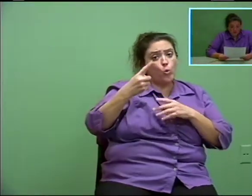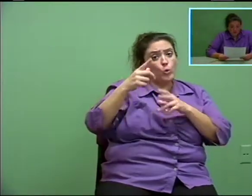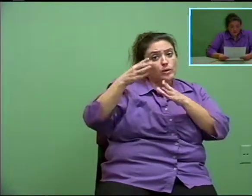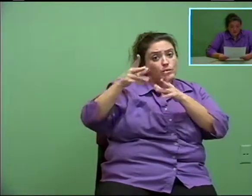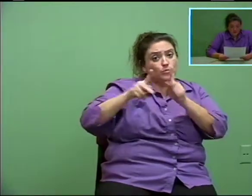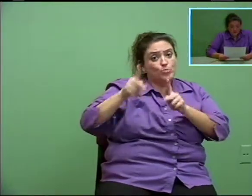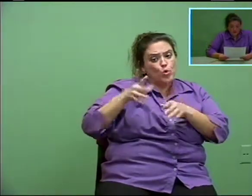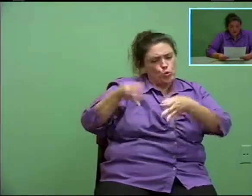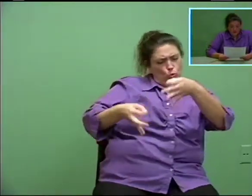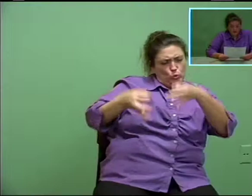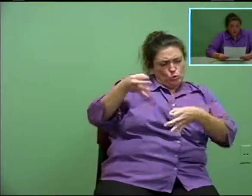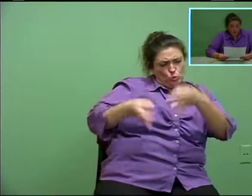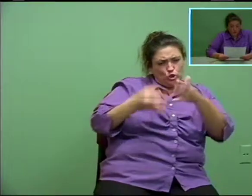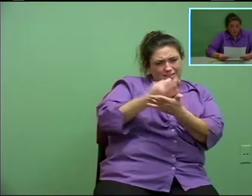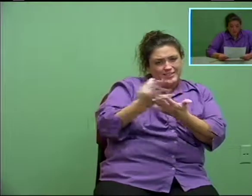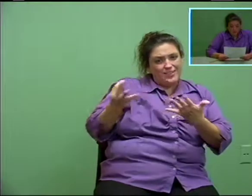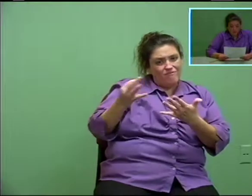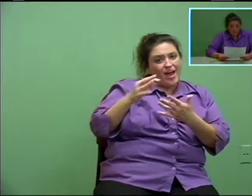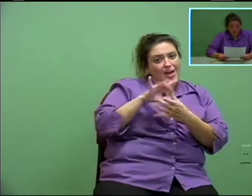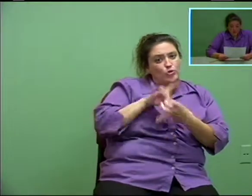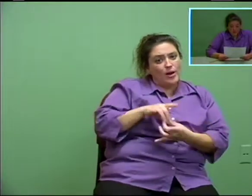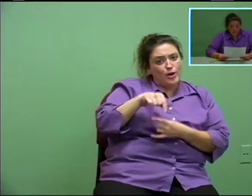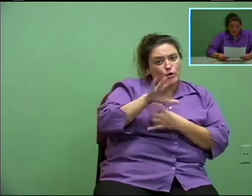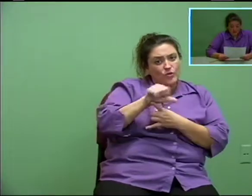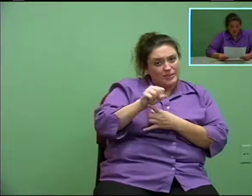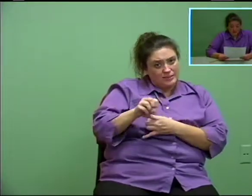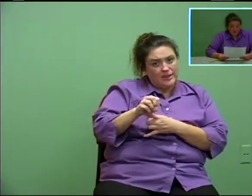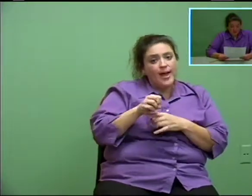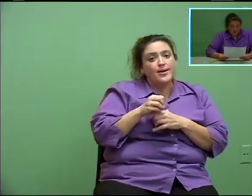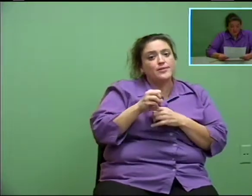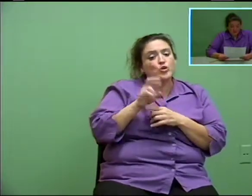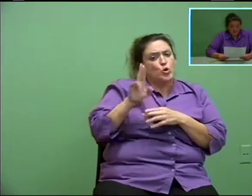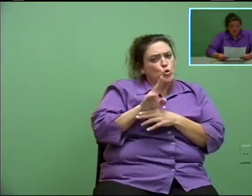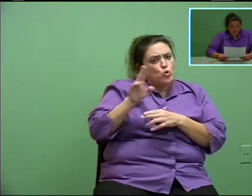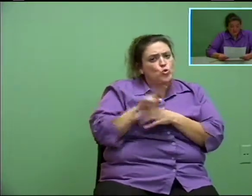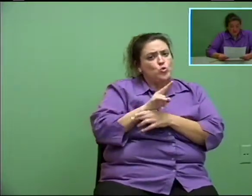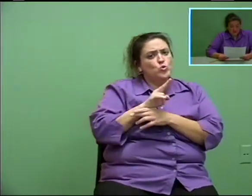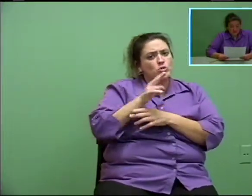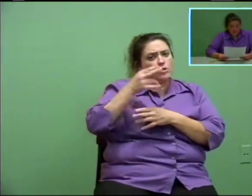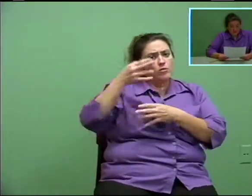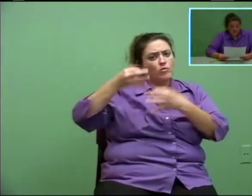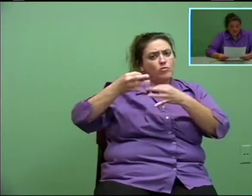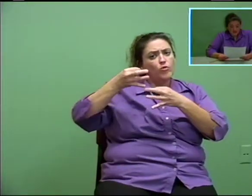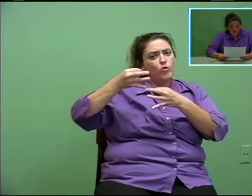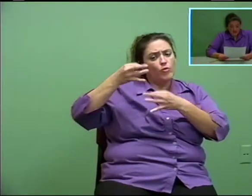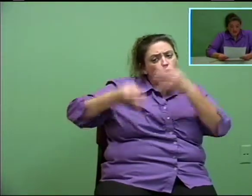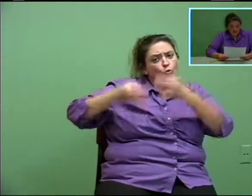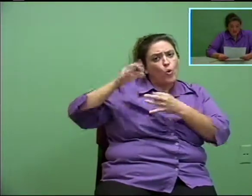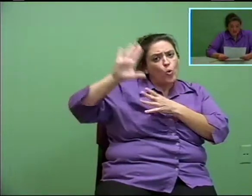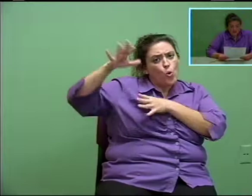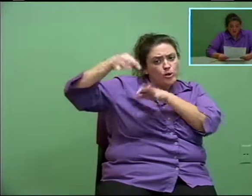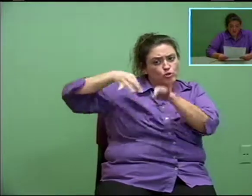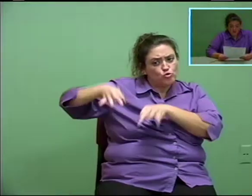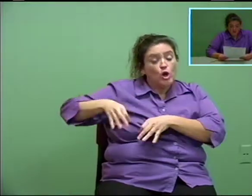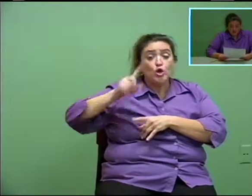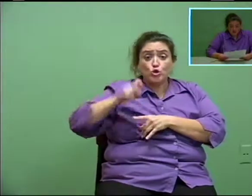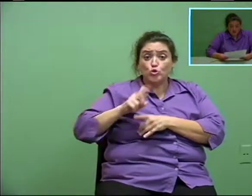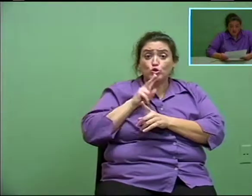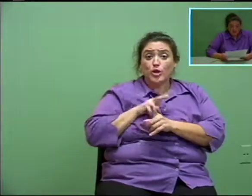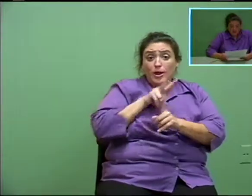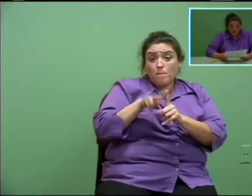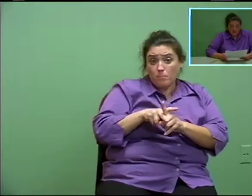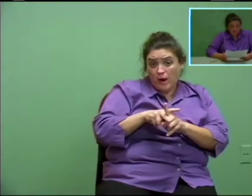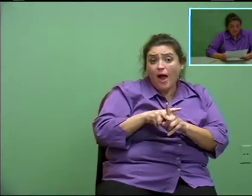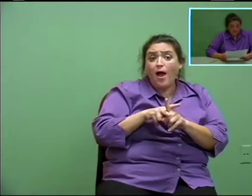of the law under the direction of court. You should apply the law to the facts in deciding this case. You should